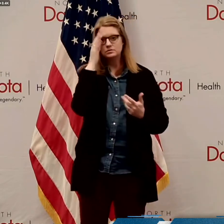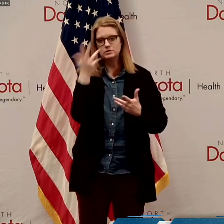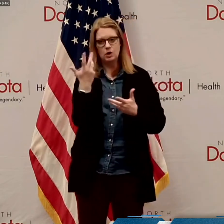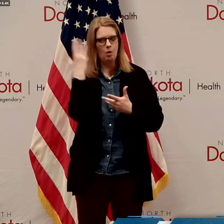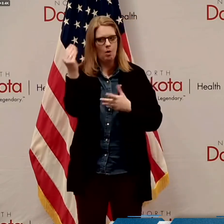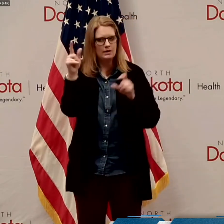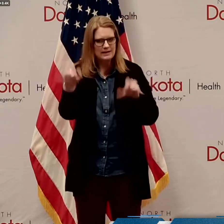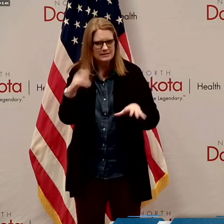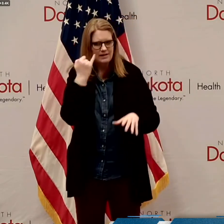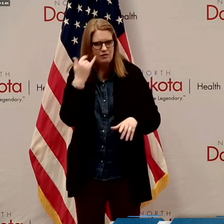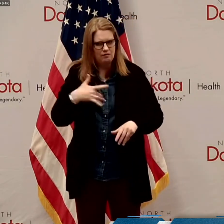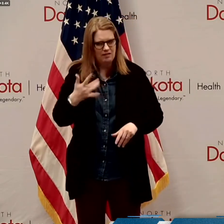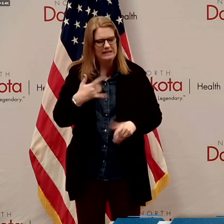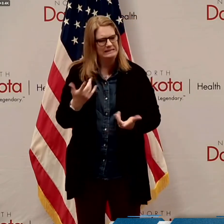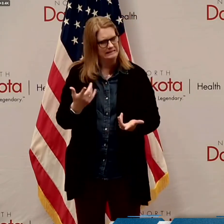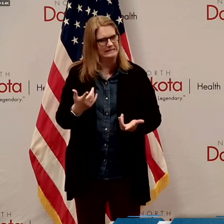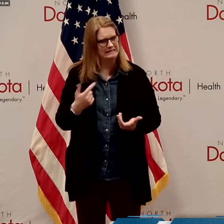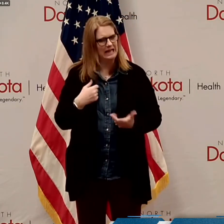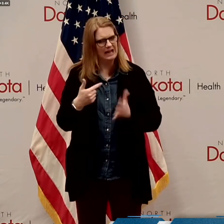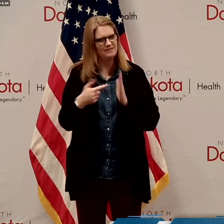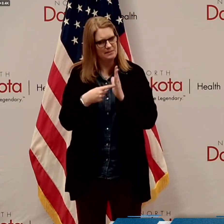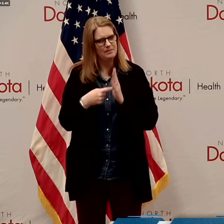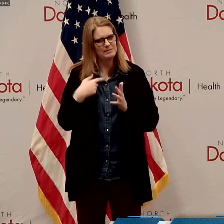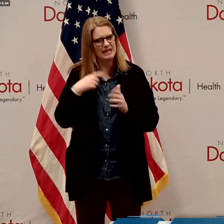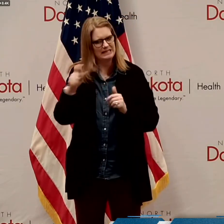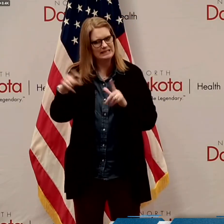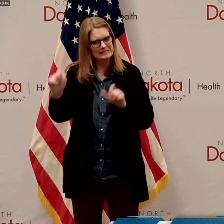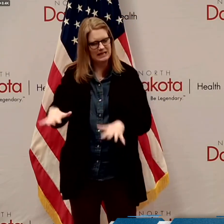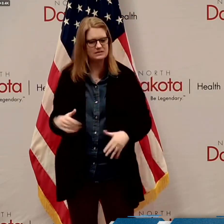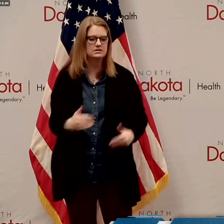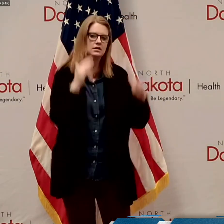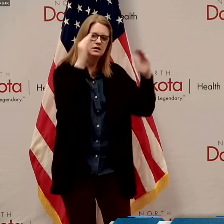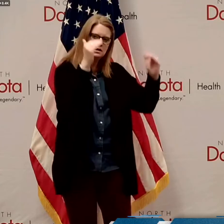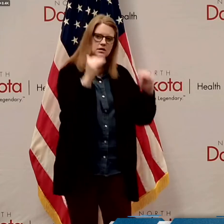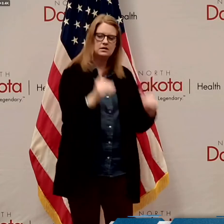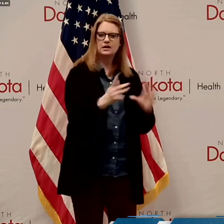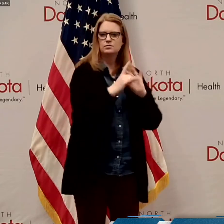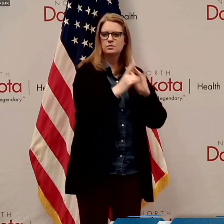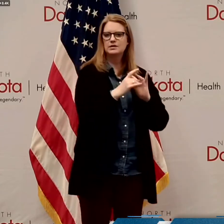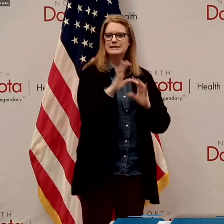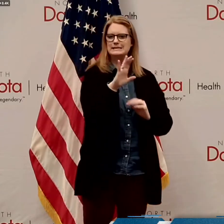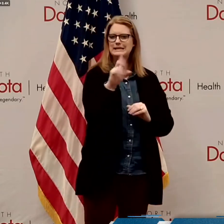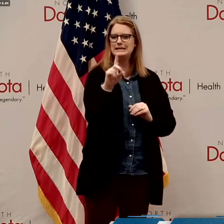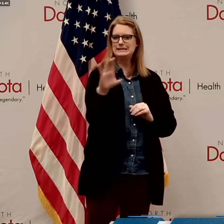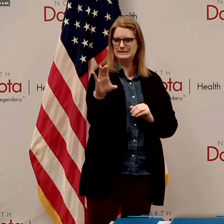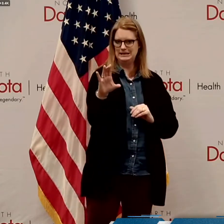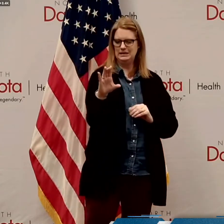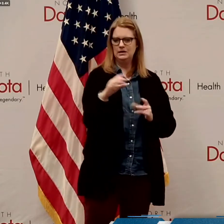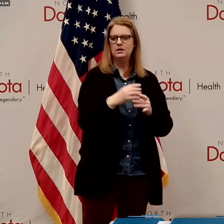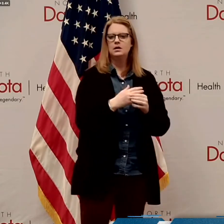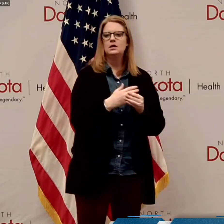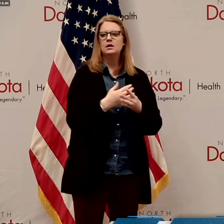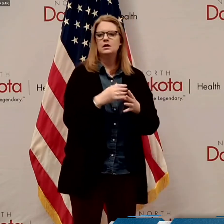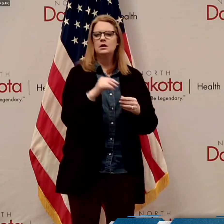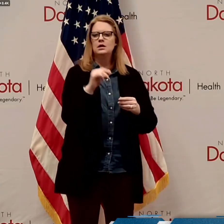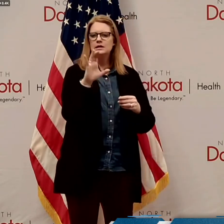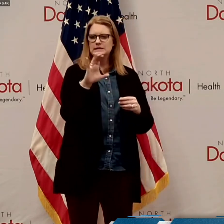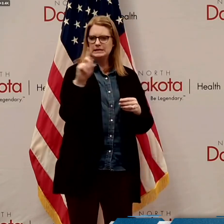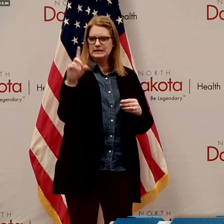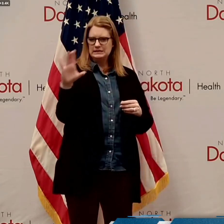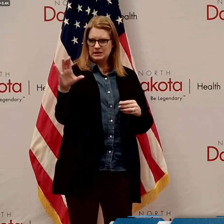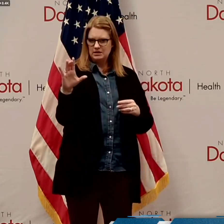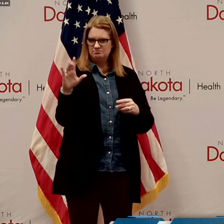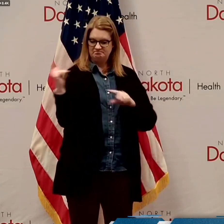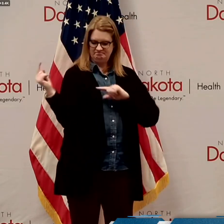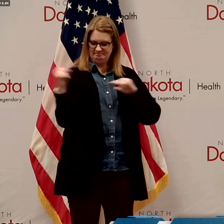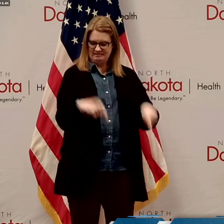if you think you need one. Next topic is relates to CDC. CDC was in North Dakota